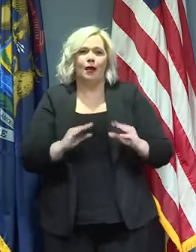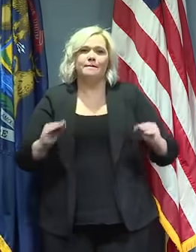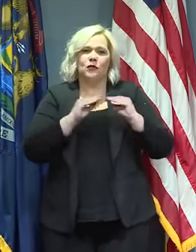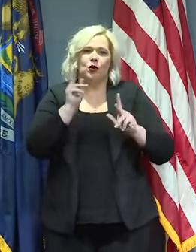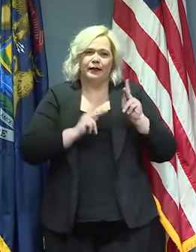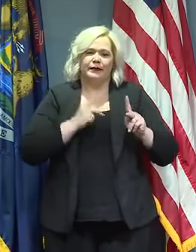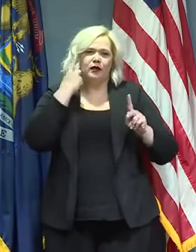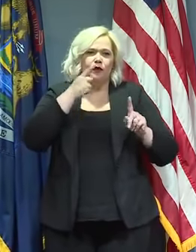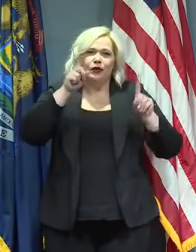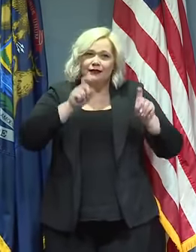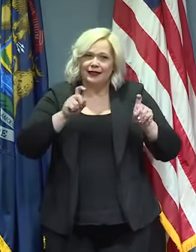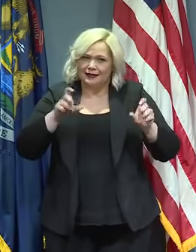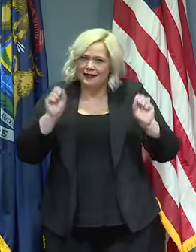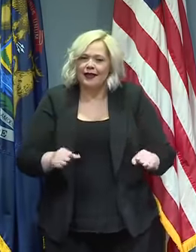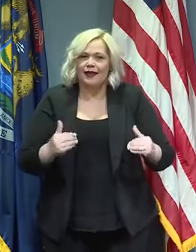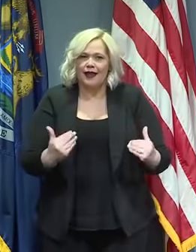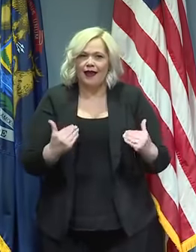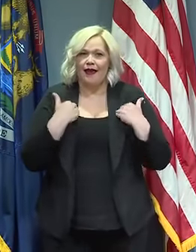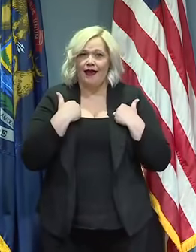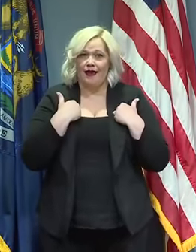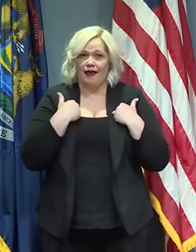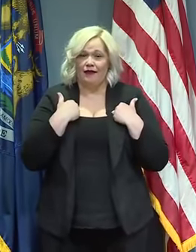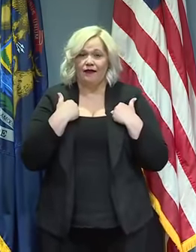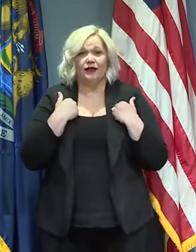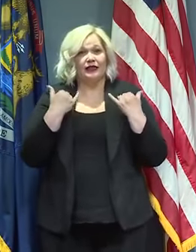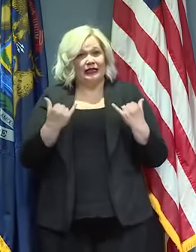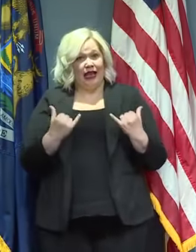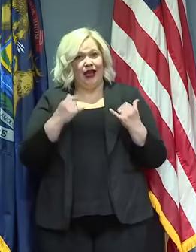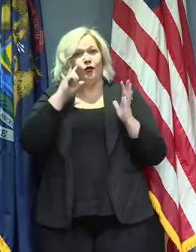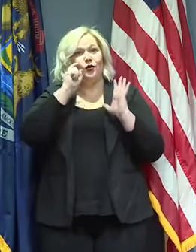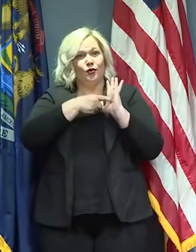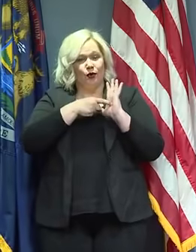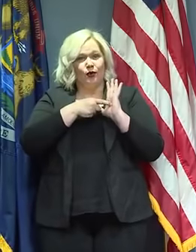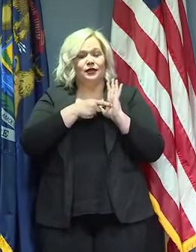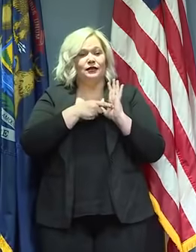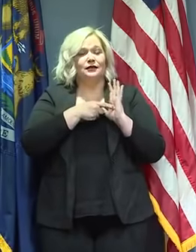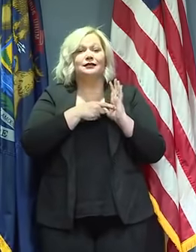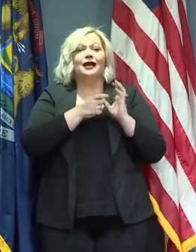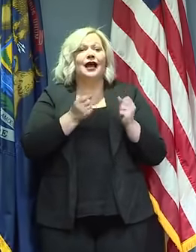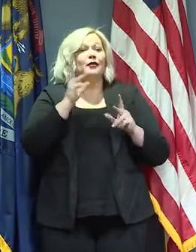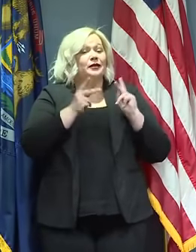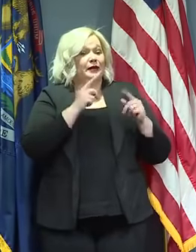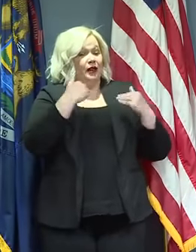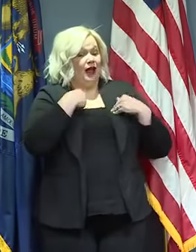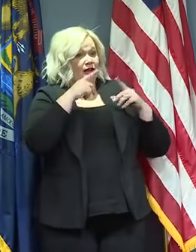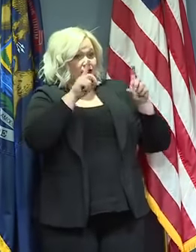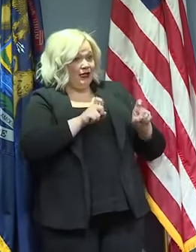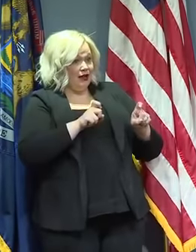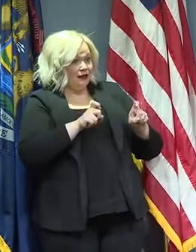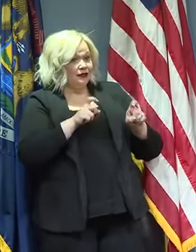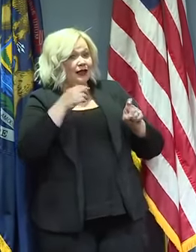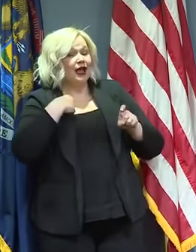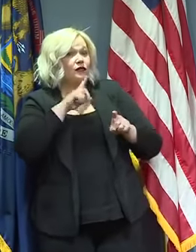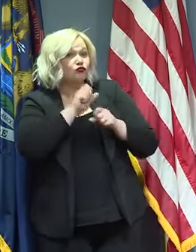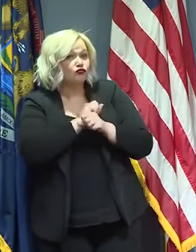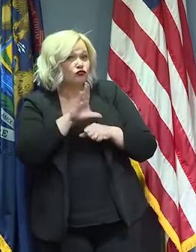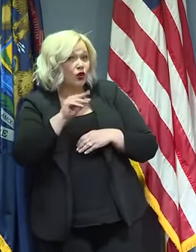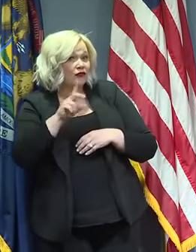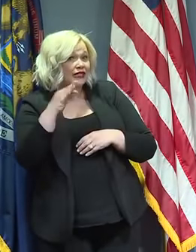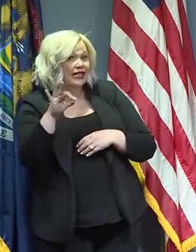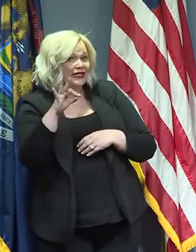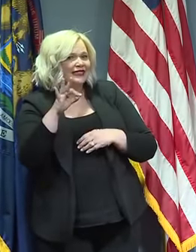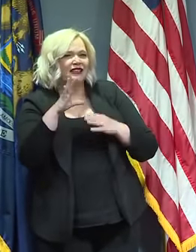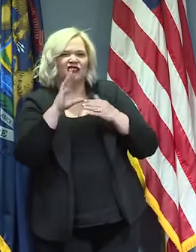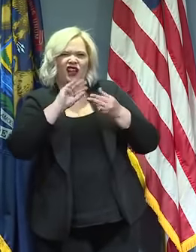that, our testing numbers have actually doubled now, and we're seeing a decline in the percent of people who are testing positive. And again, that